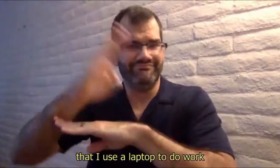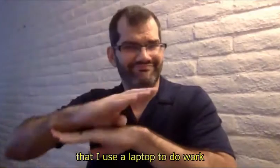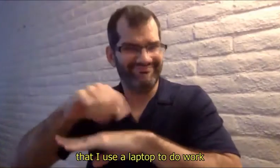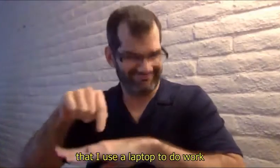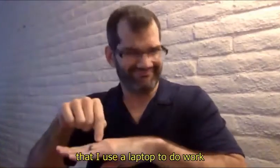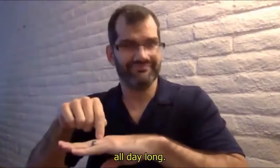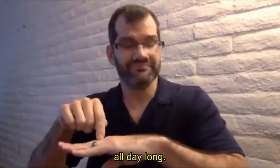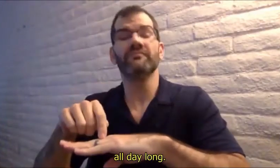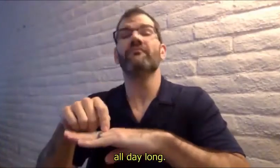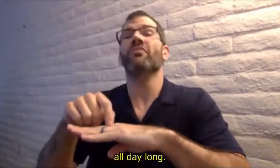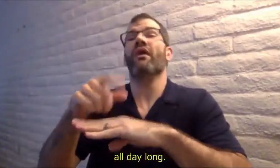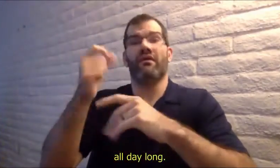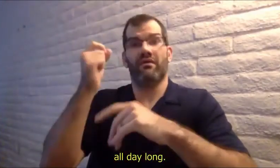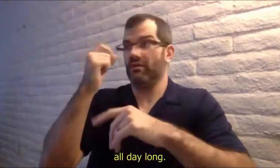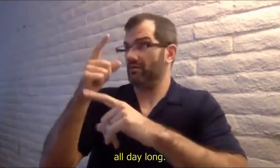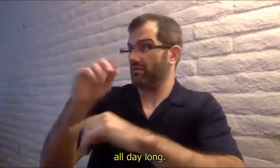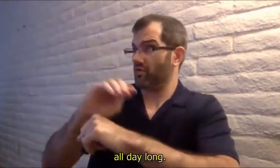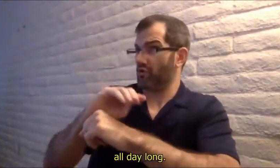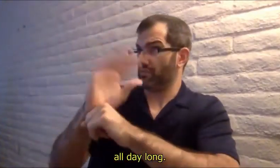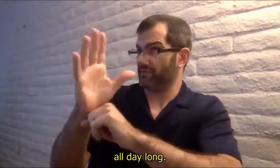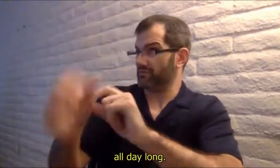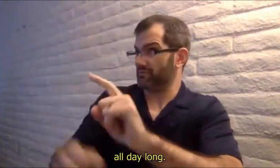work all day long.